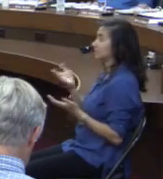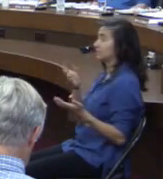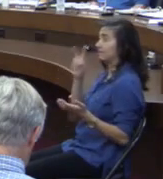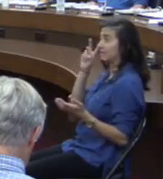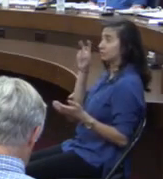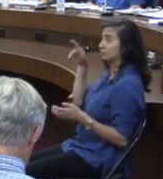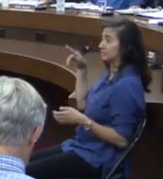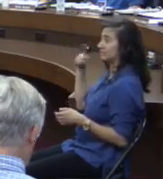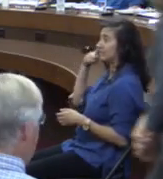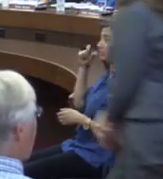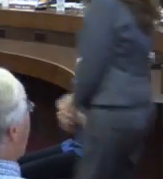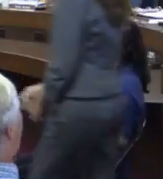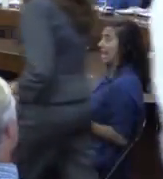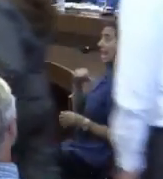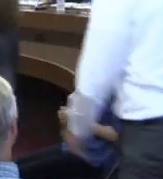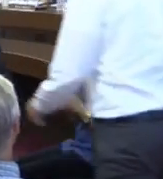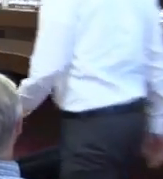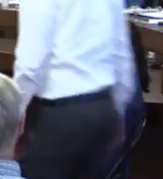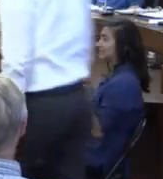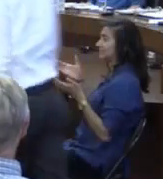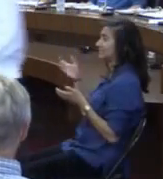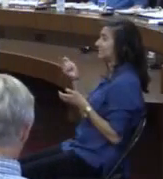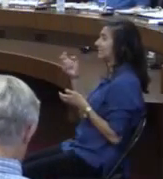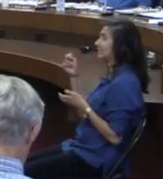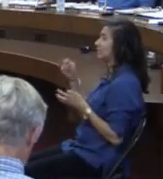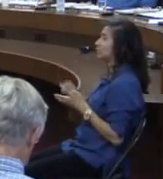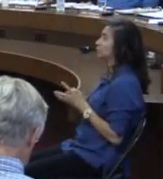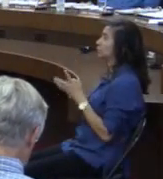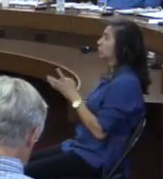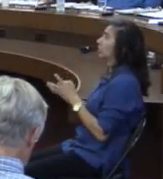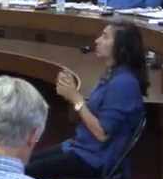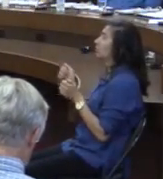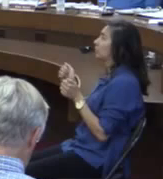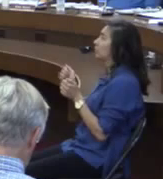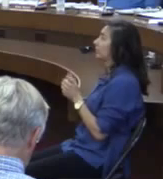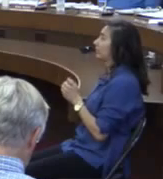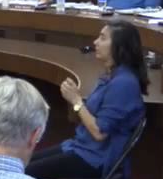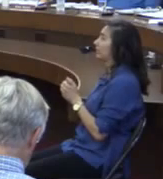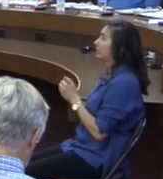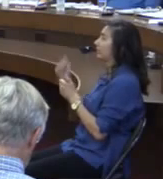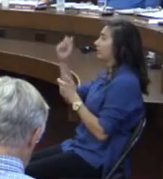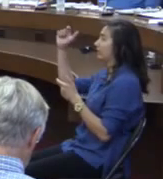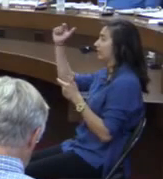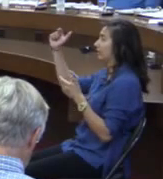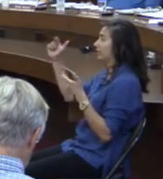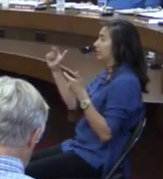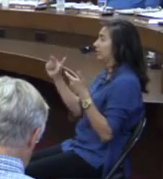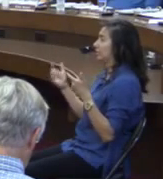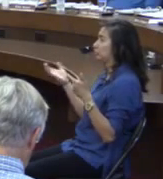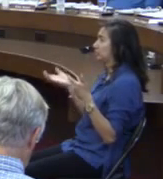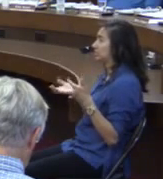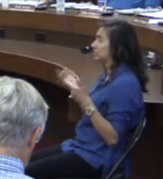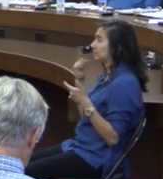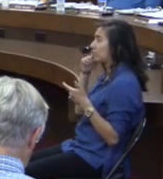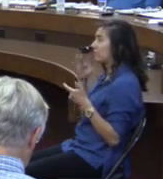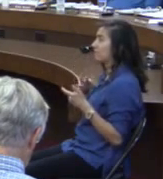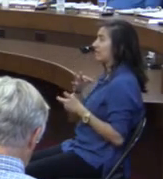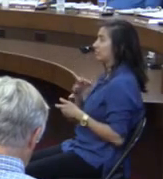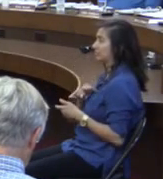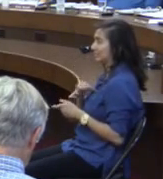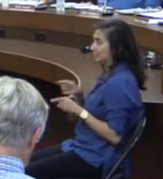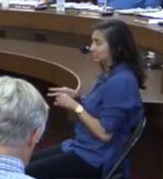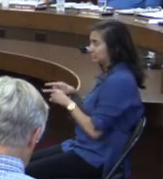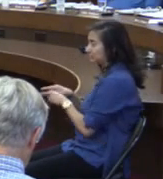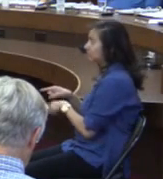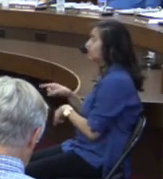Vice President of Administrative Services, and then we will start down a series of introductions of faculty as well. But